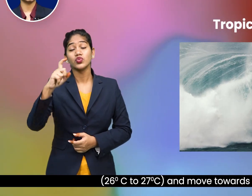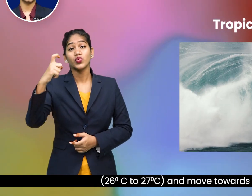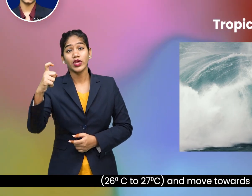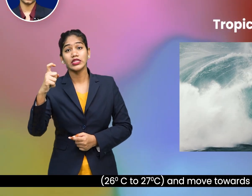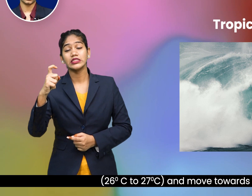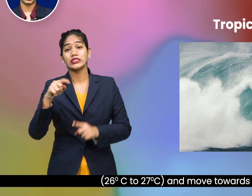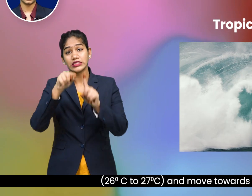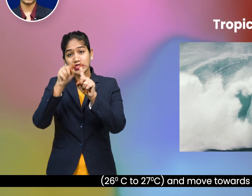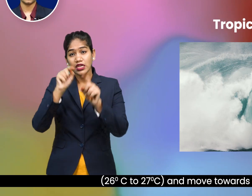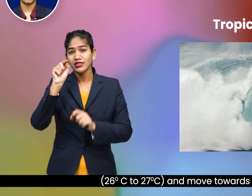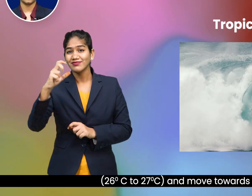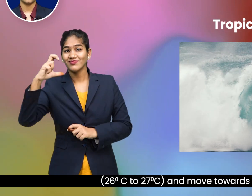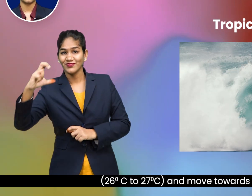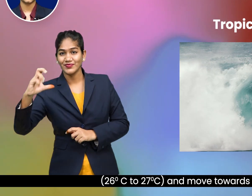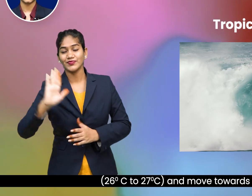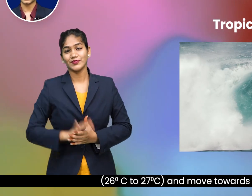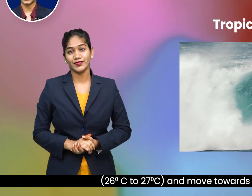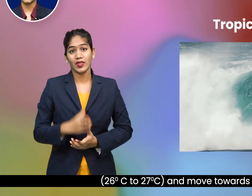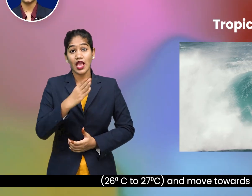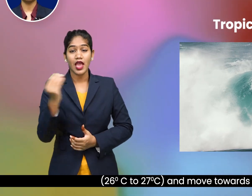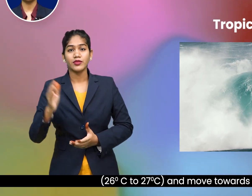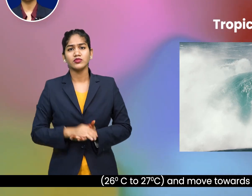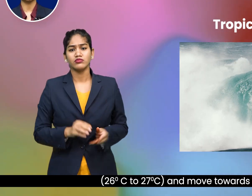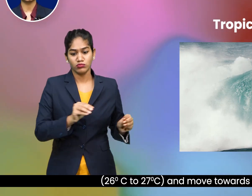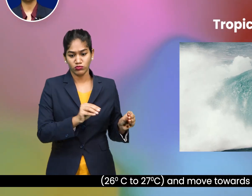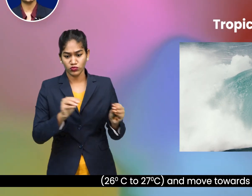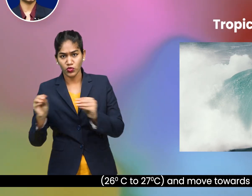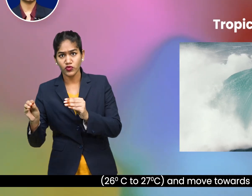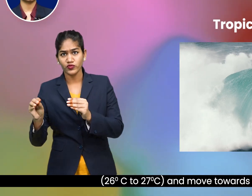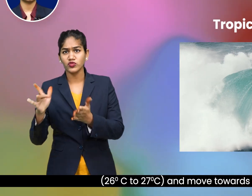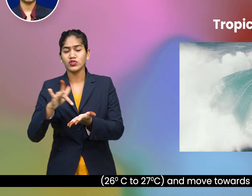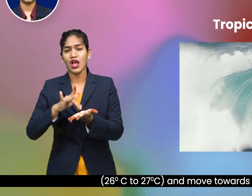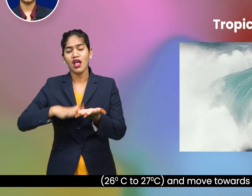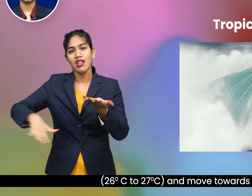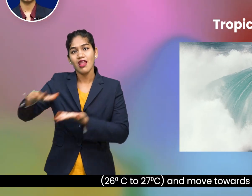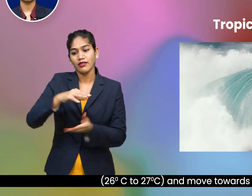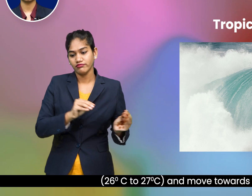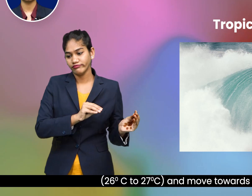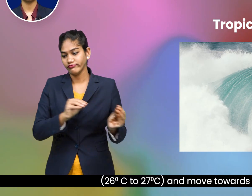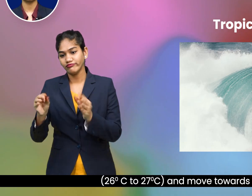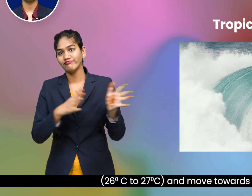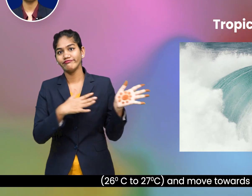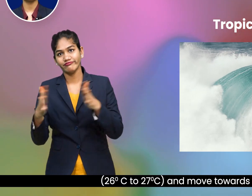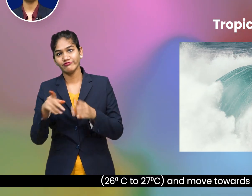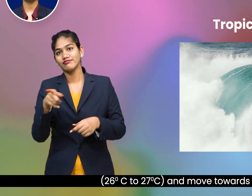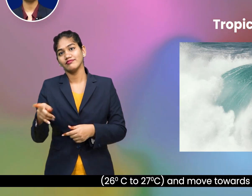27 degrees Celsius and move towards the land.